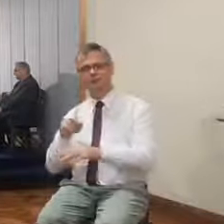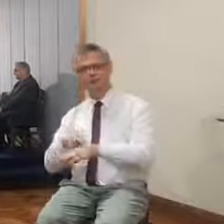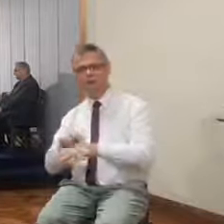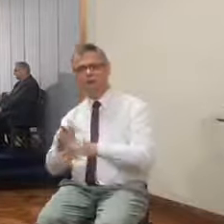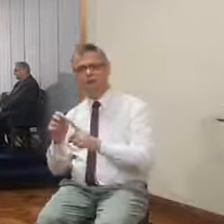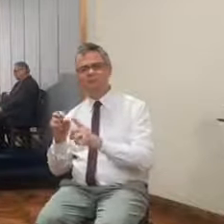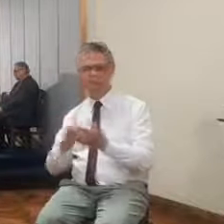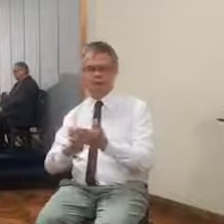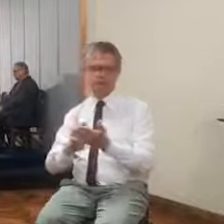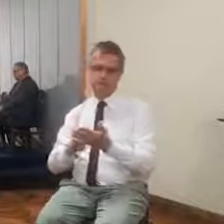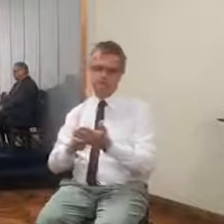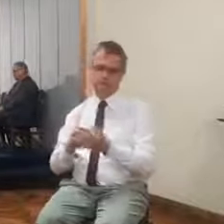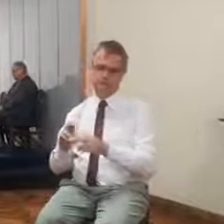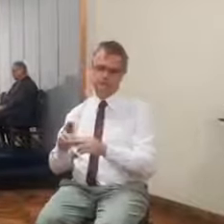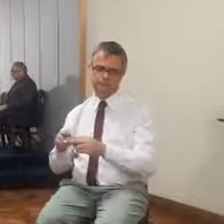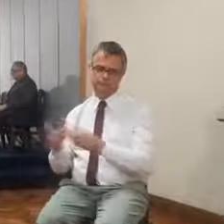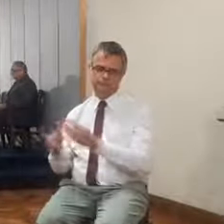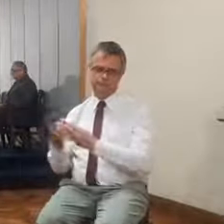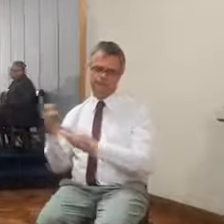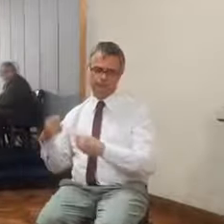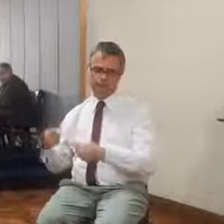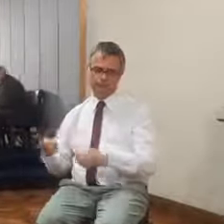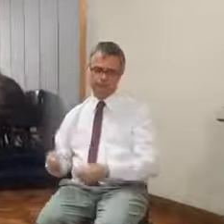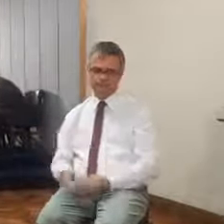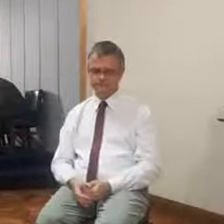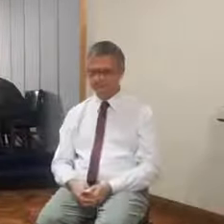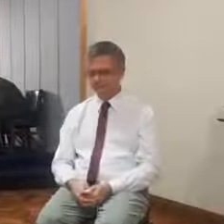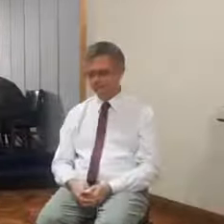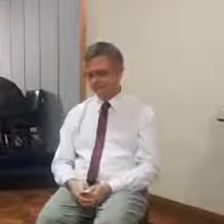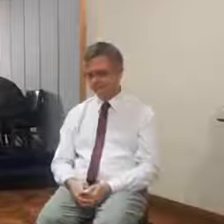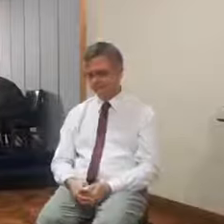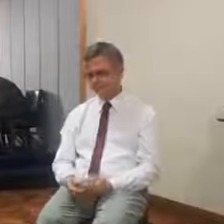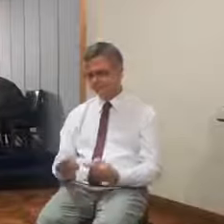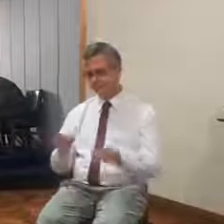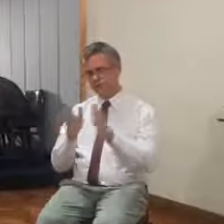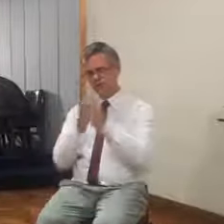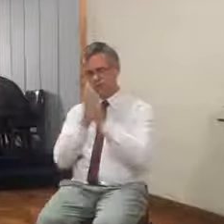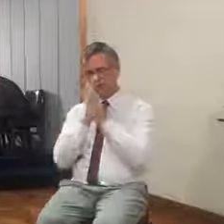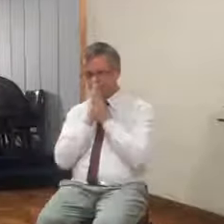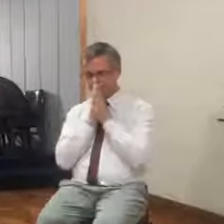Masters. Let us all again join in prayer.